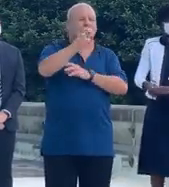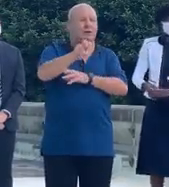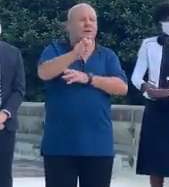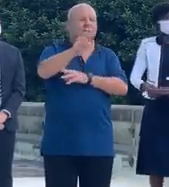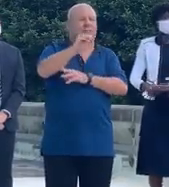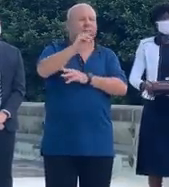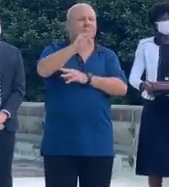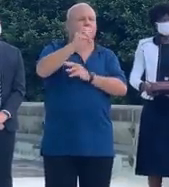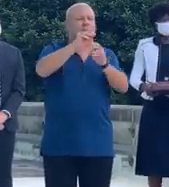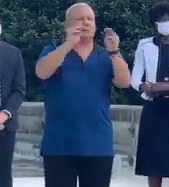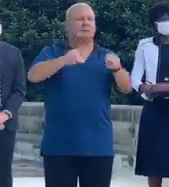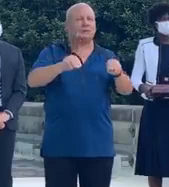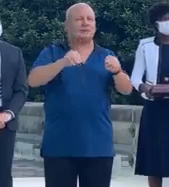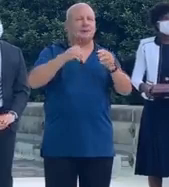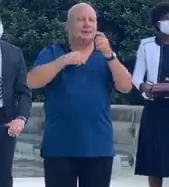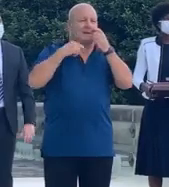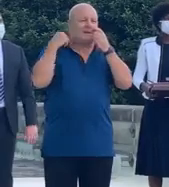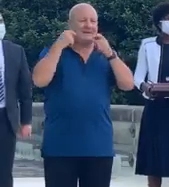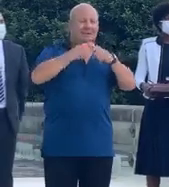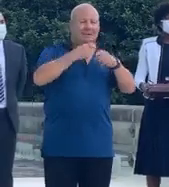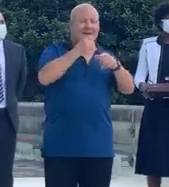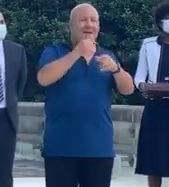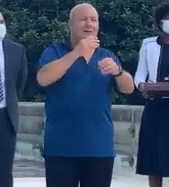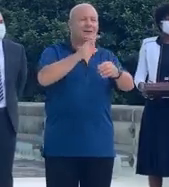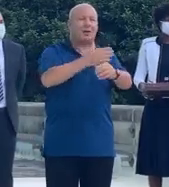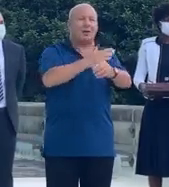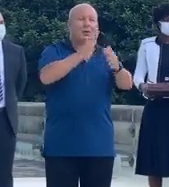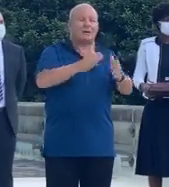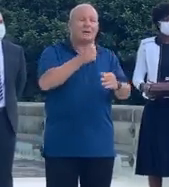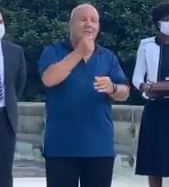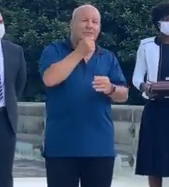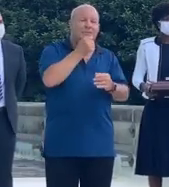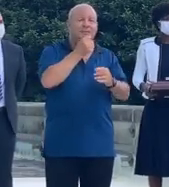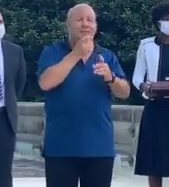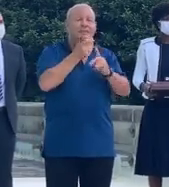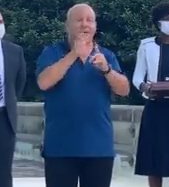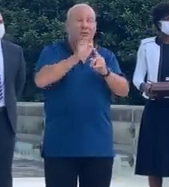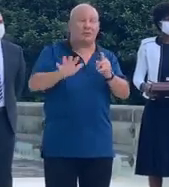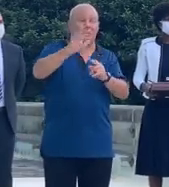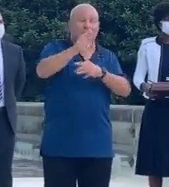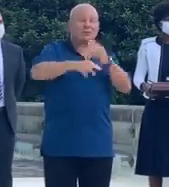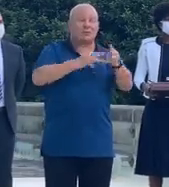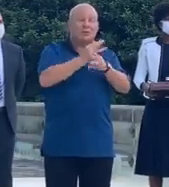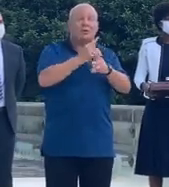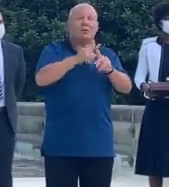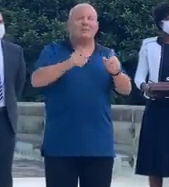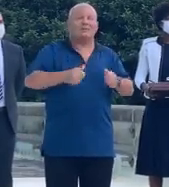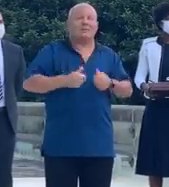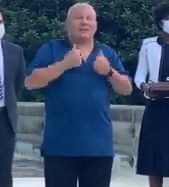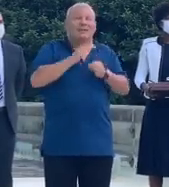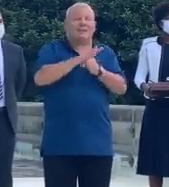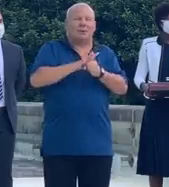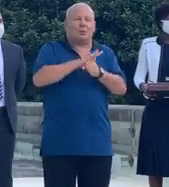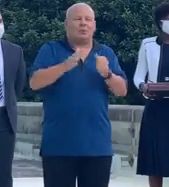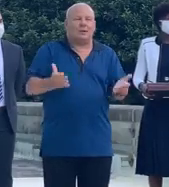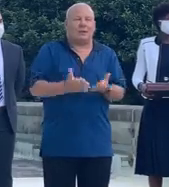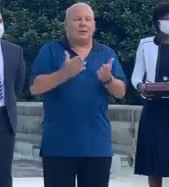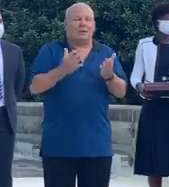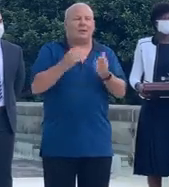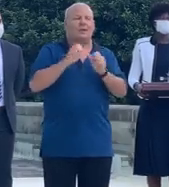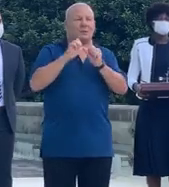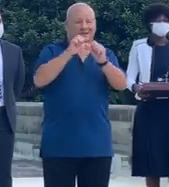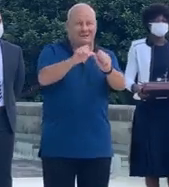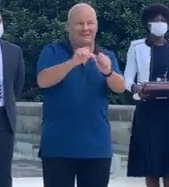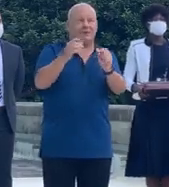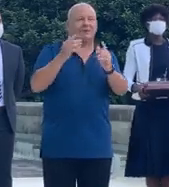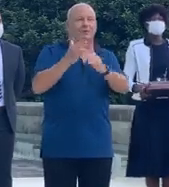have Hispanic artists and Latino artists performing from across the world who are local here, and it will be going forward